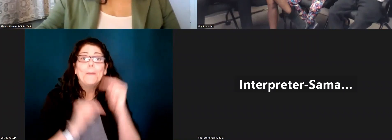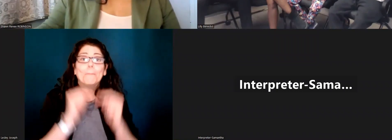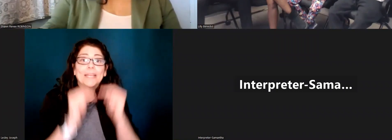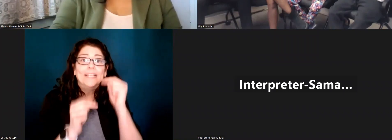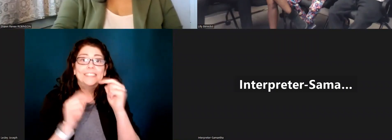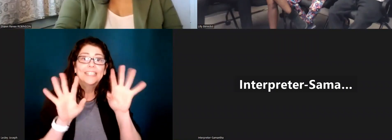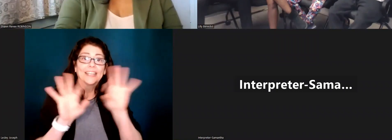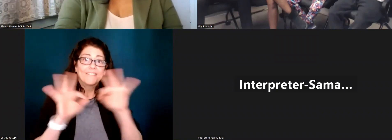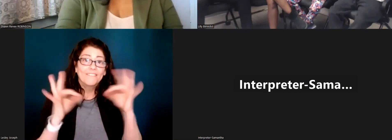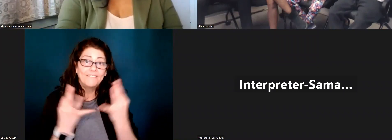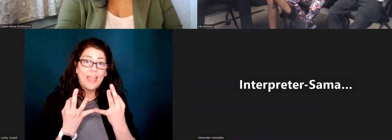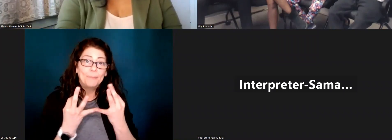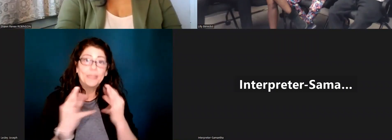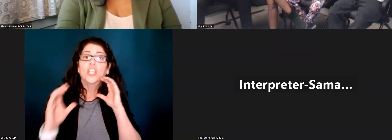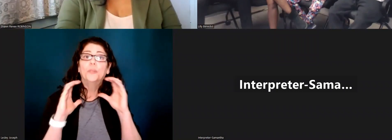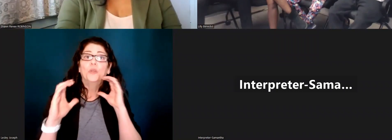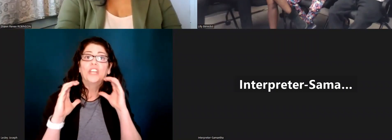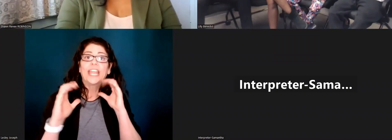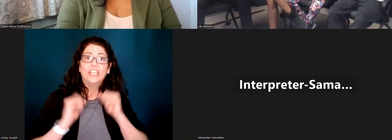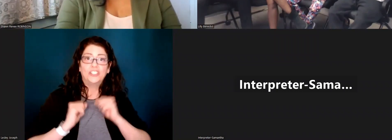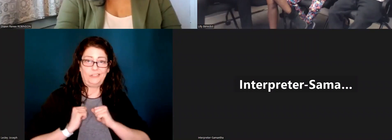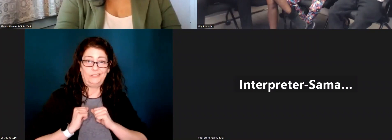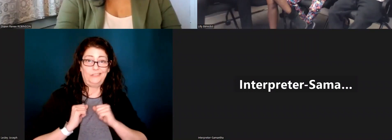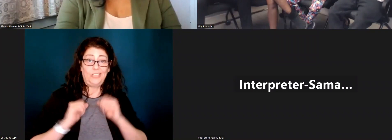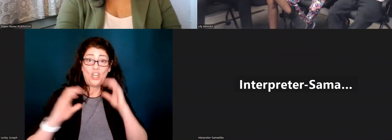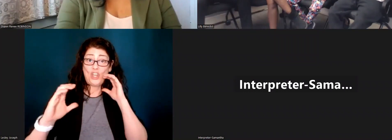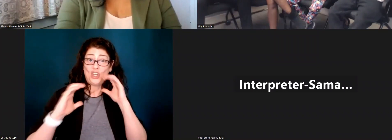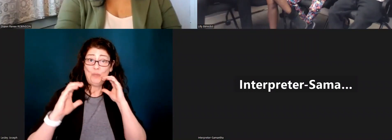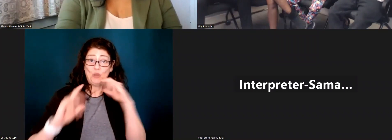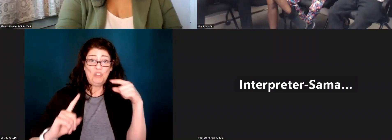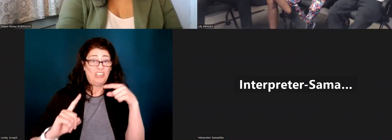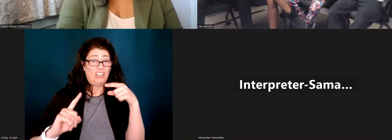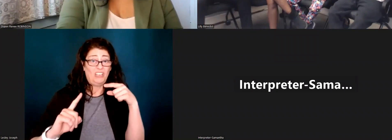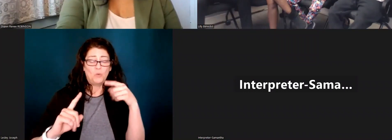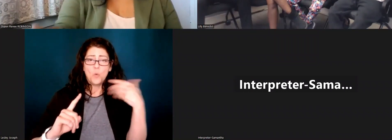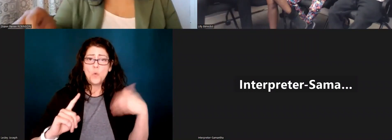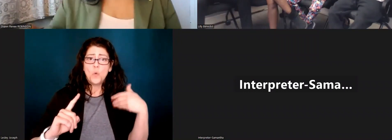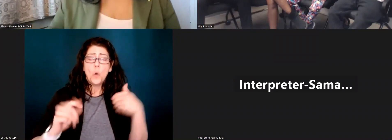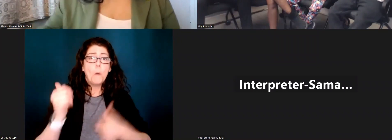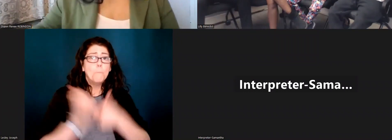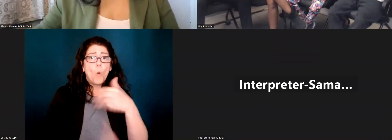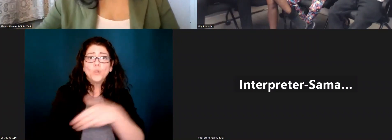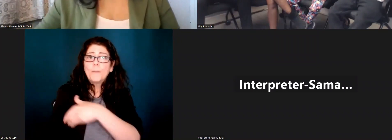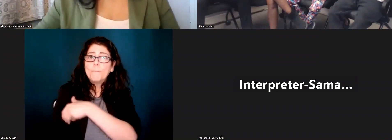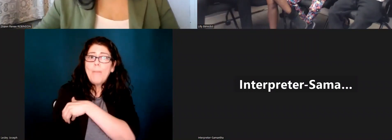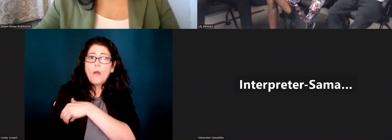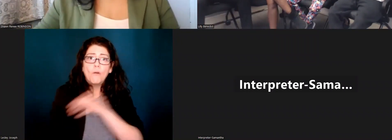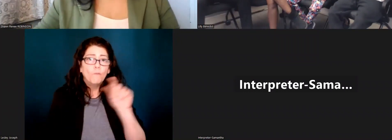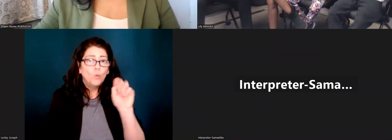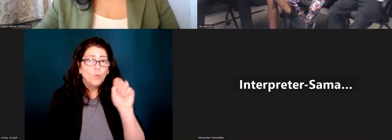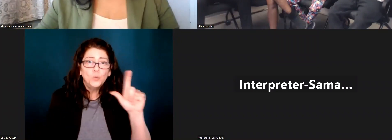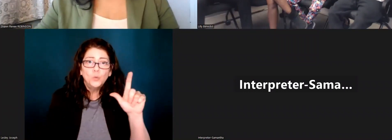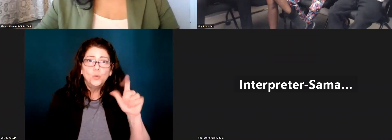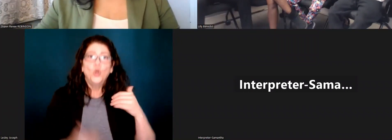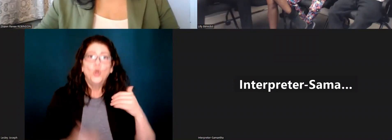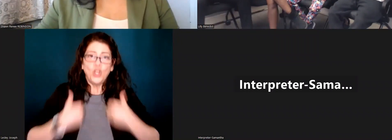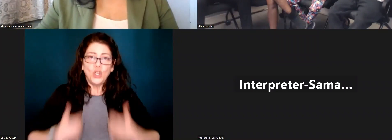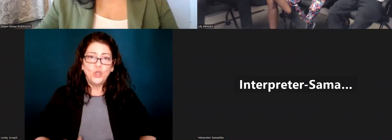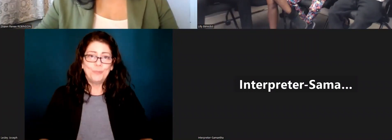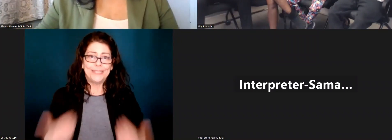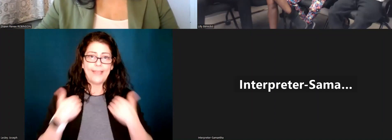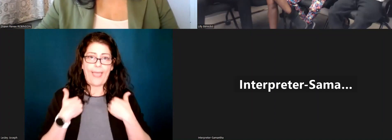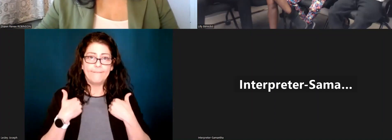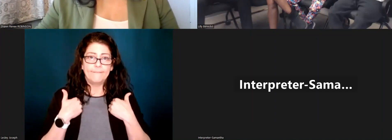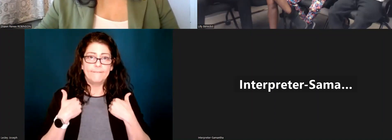Communication. Communication is perhaps the most powerful tool that we have as humans. Communication